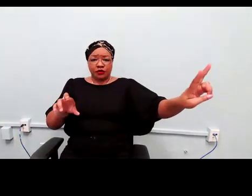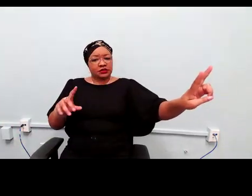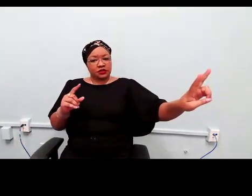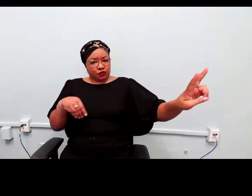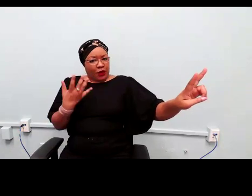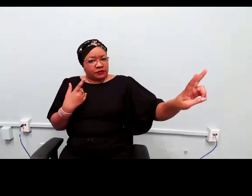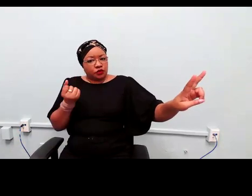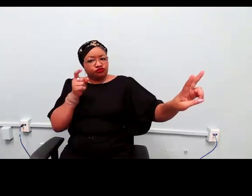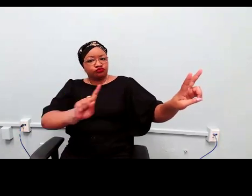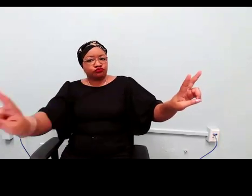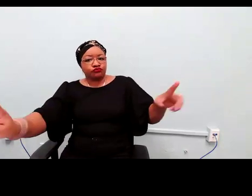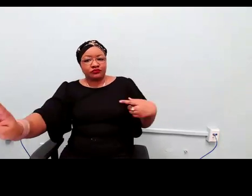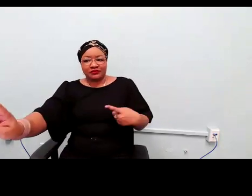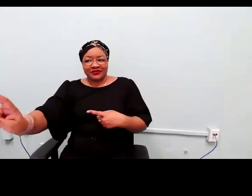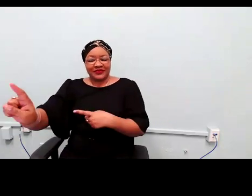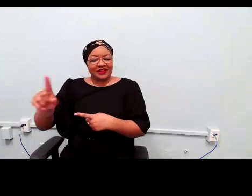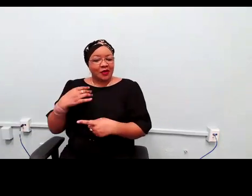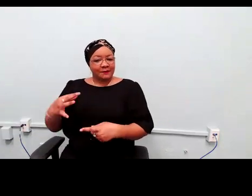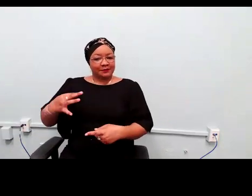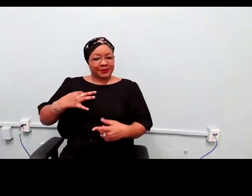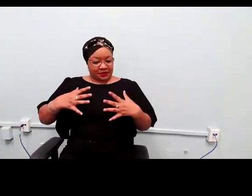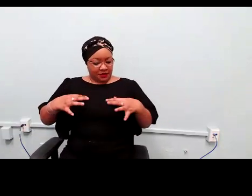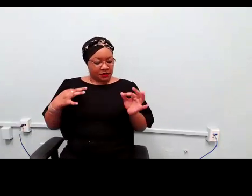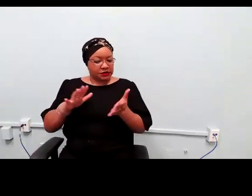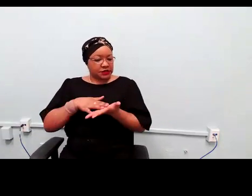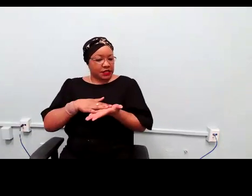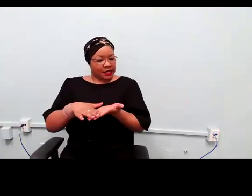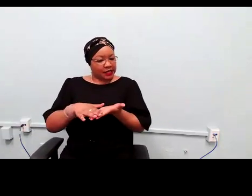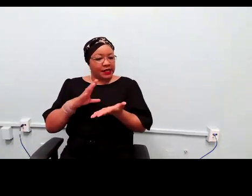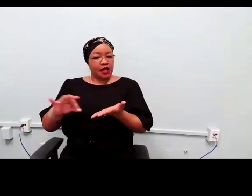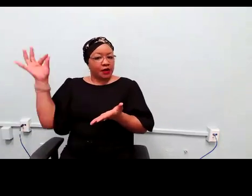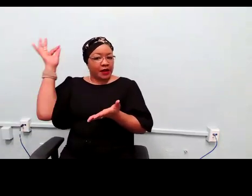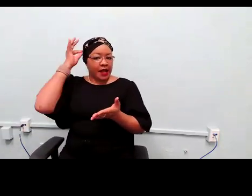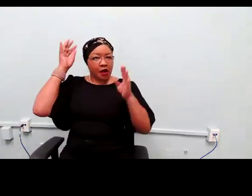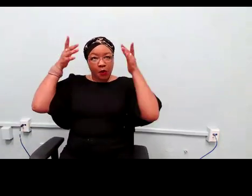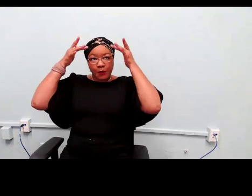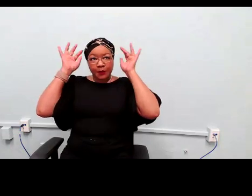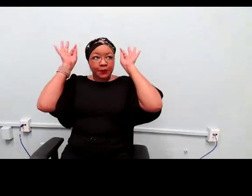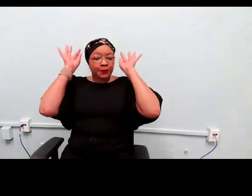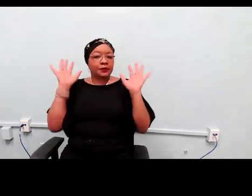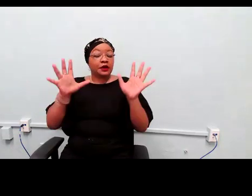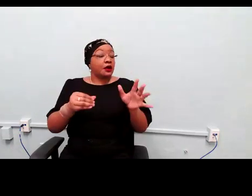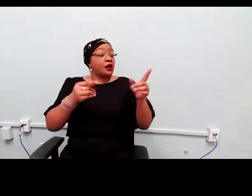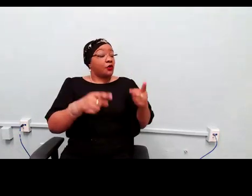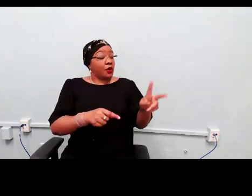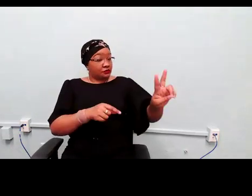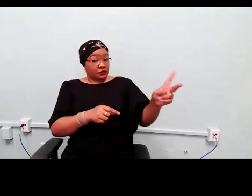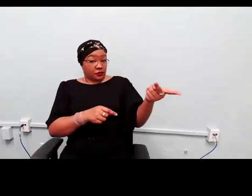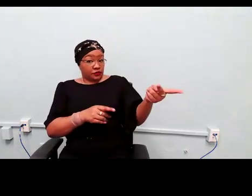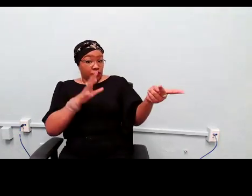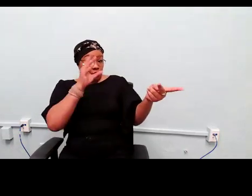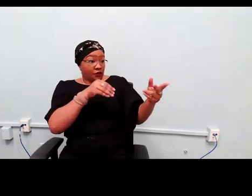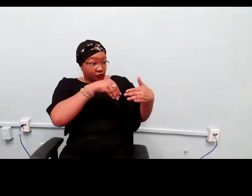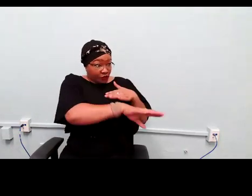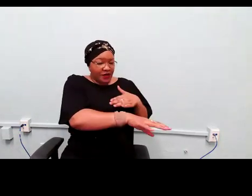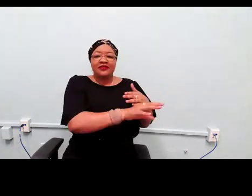hair combed and her pink blouse clean and pressed. Once inside, Jesus and Mario would start a fight,